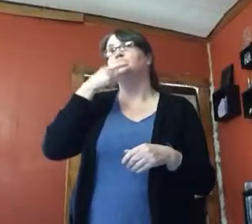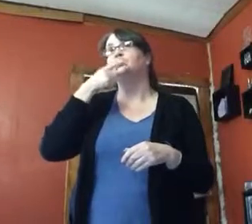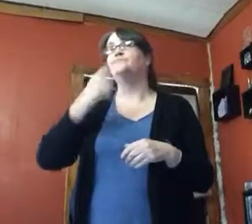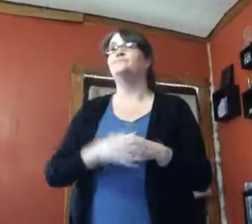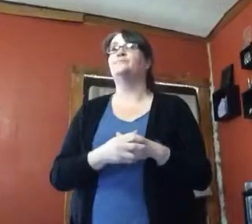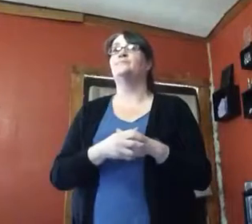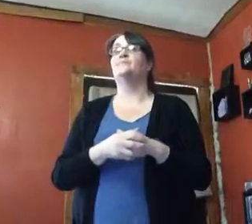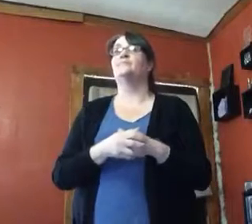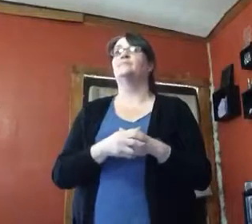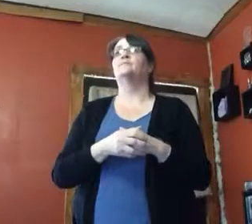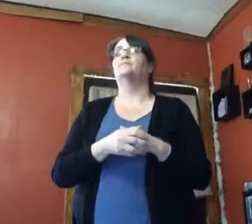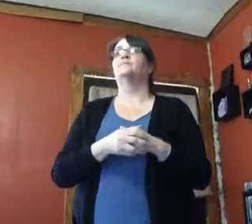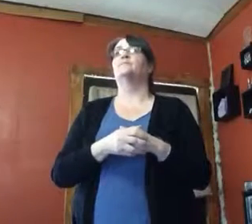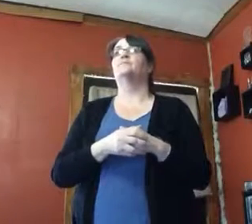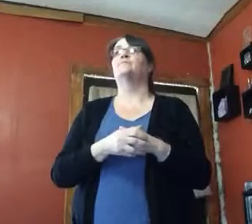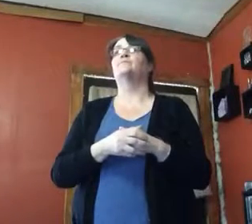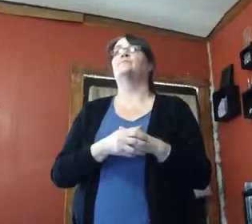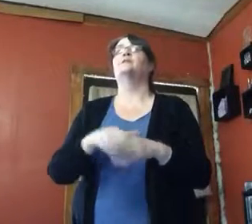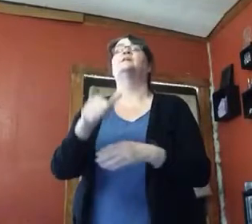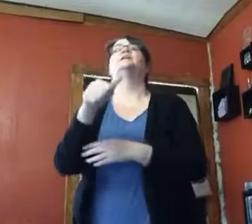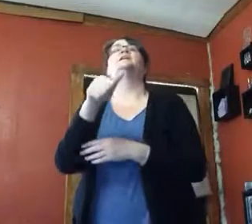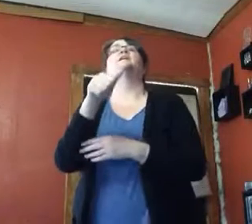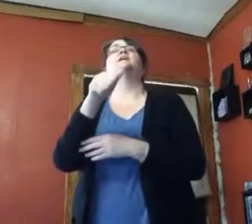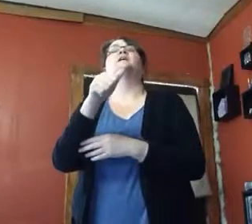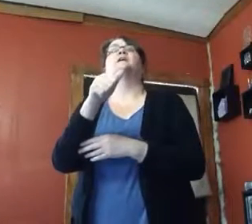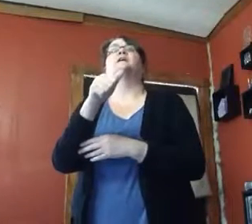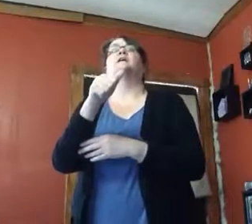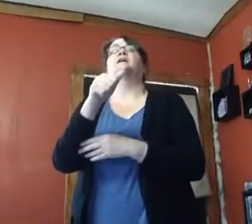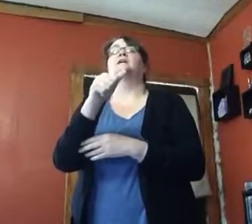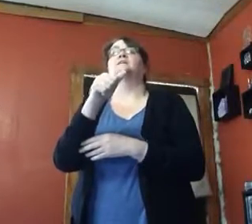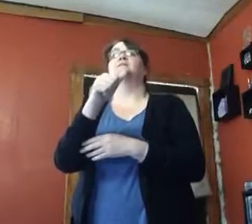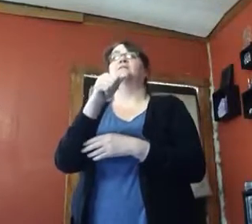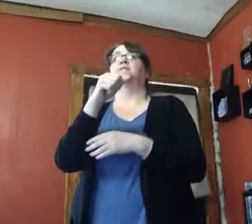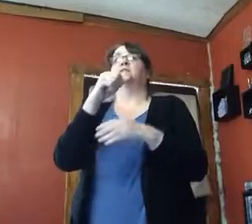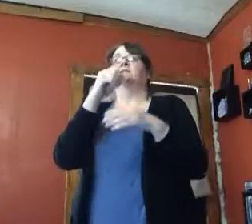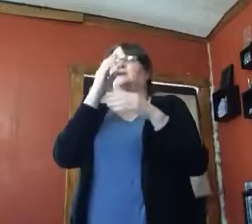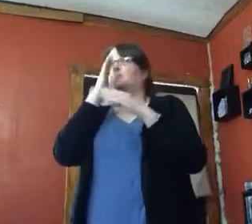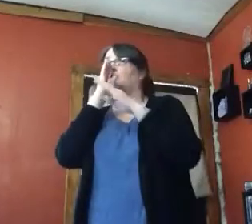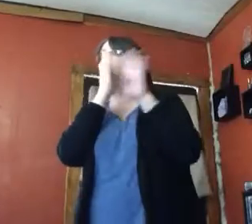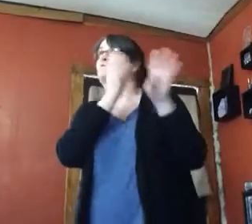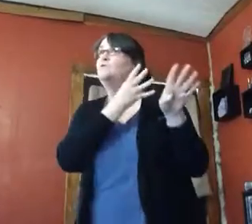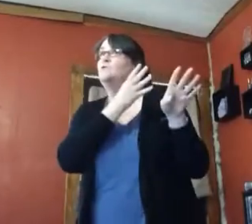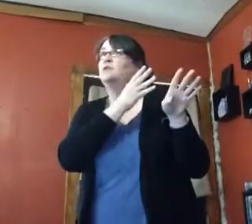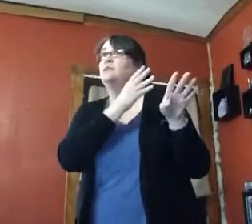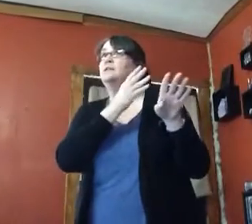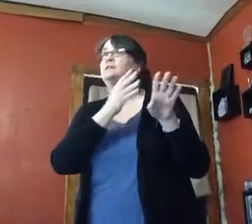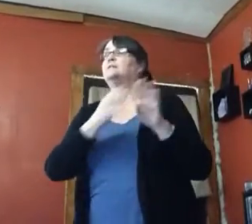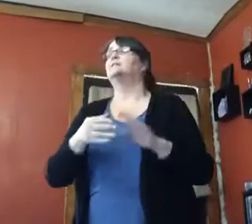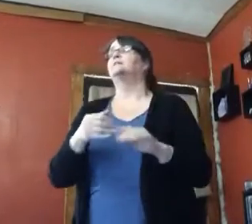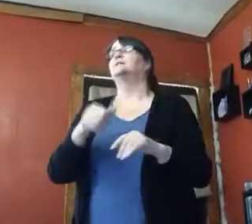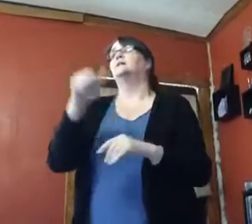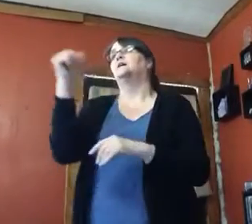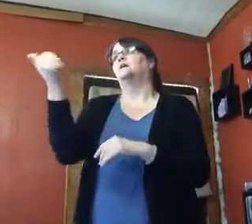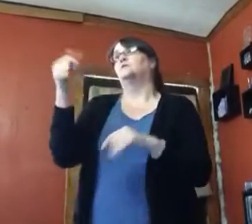avoid other affiliations with other organizations. They also advise against